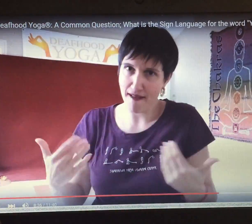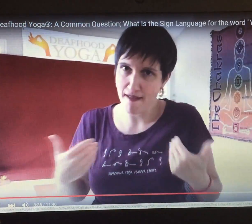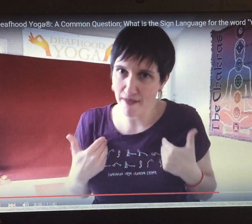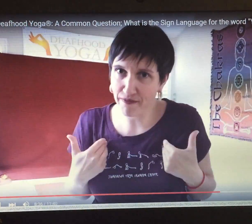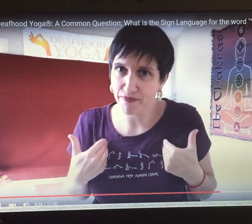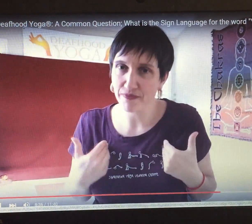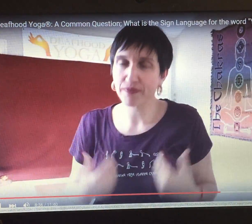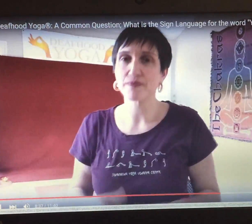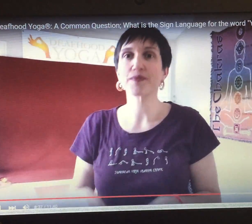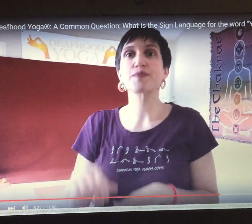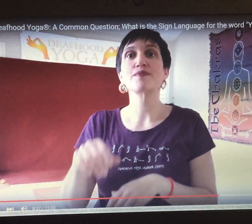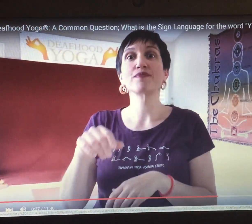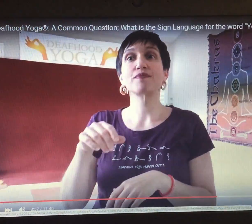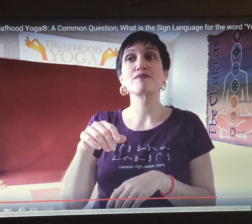names.